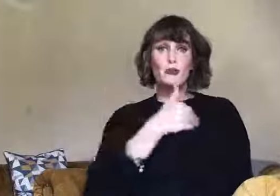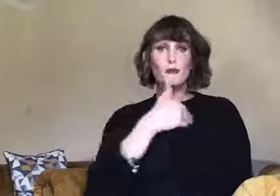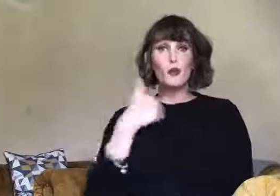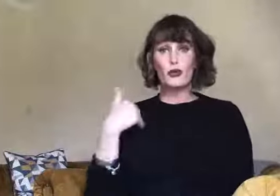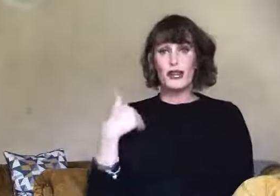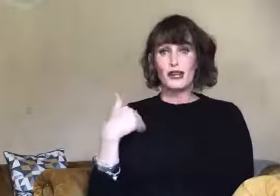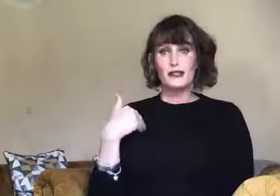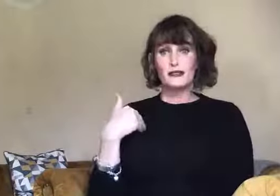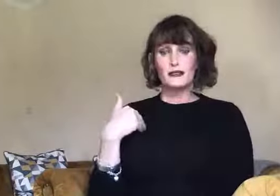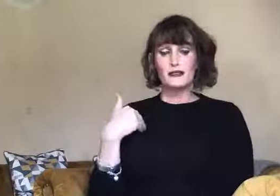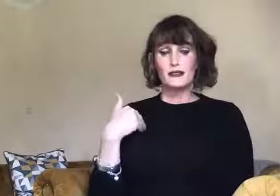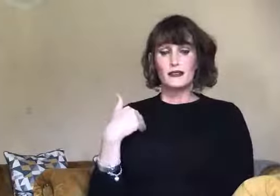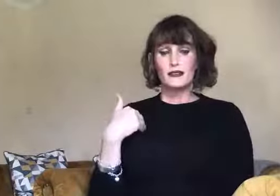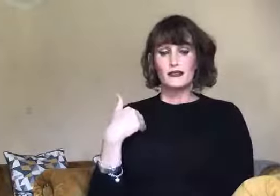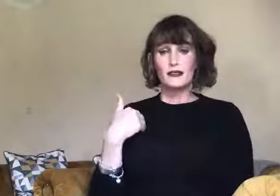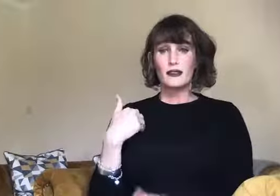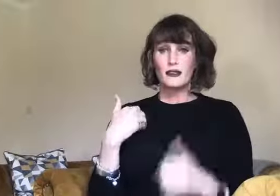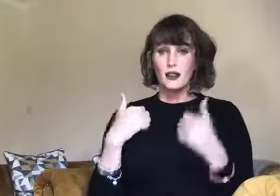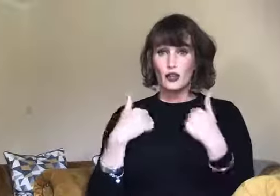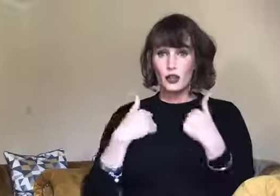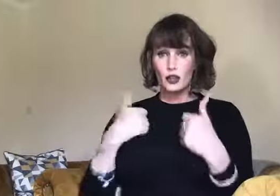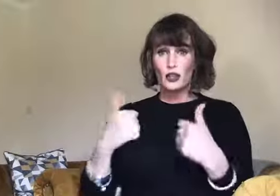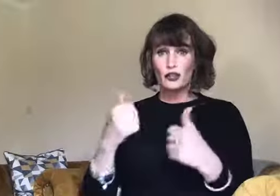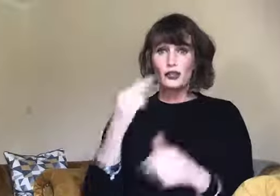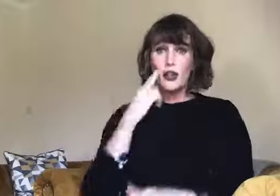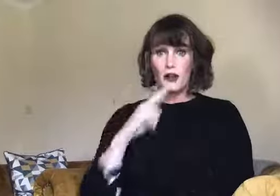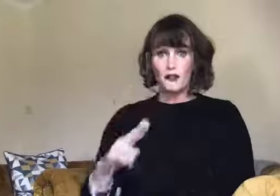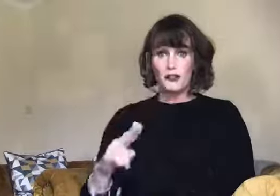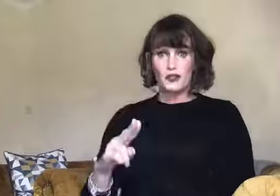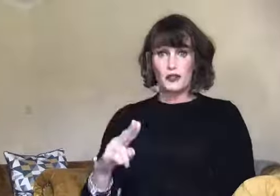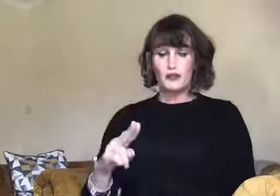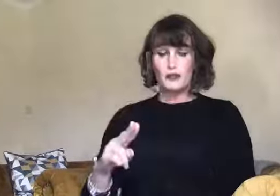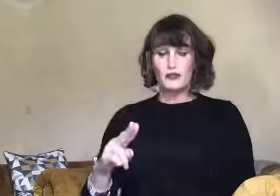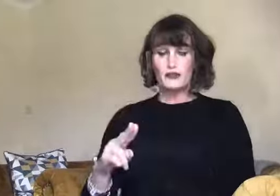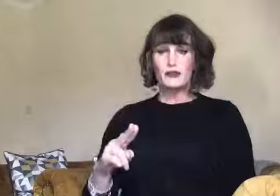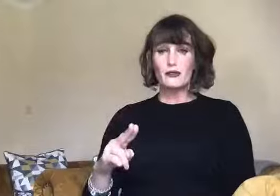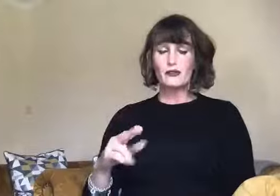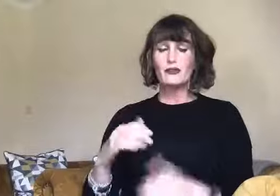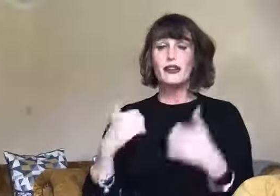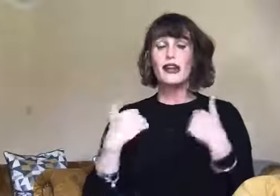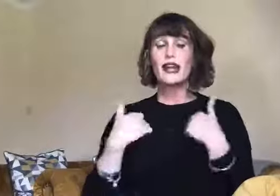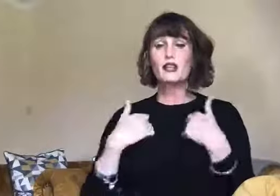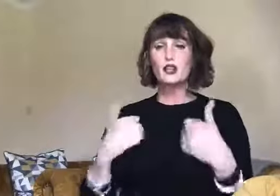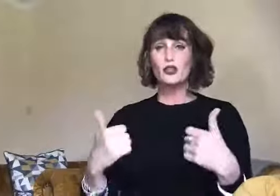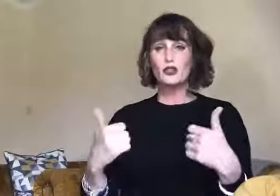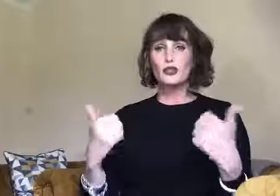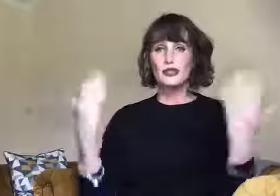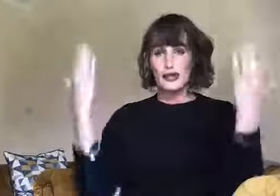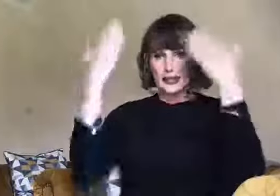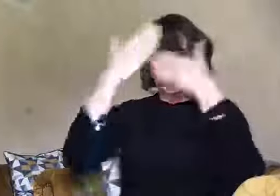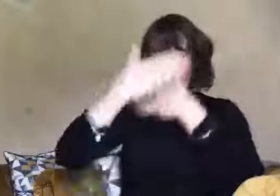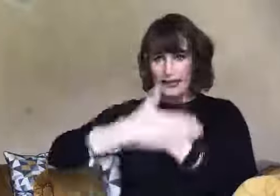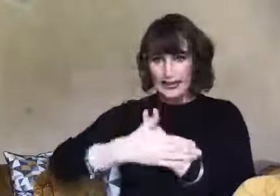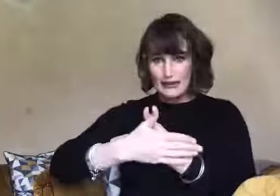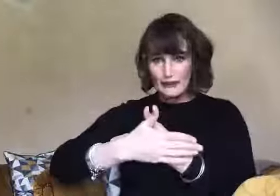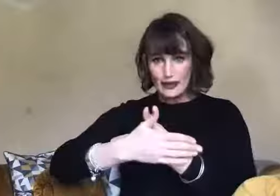morning, good afternoon, and good